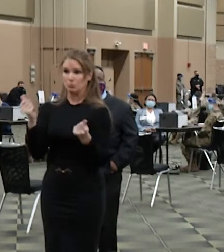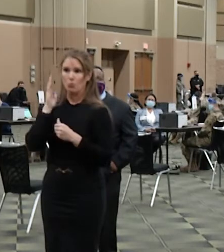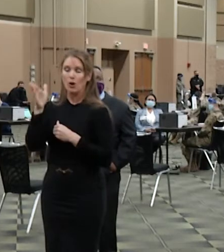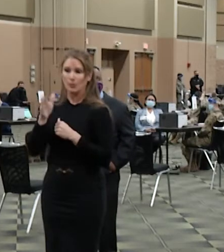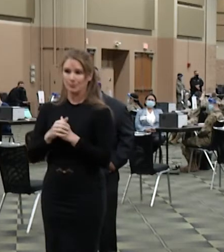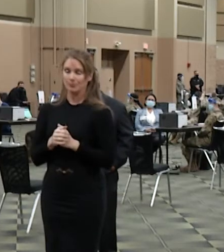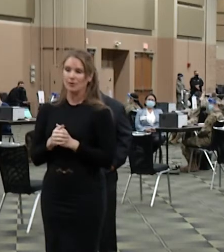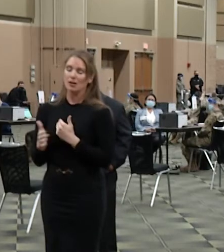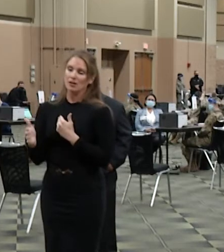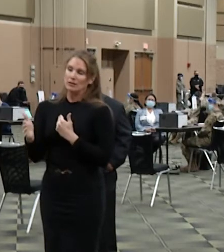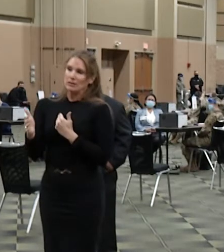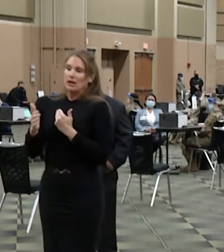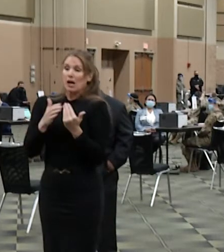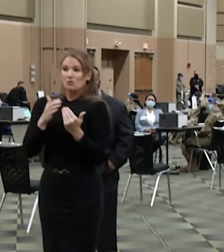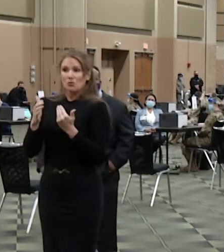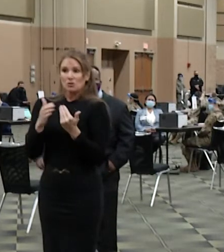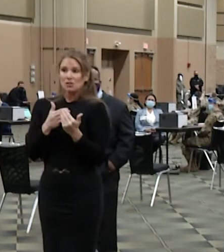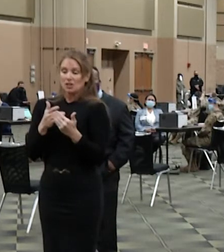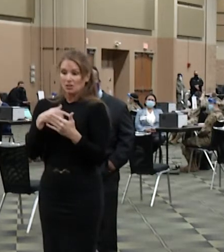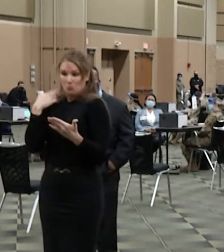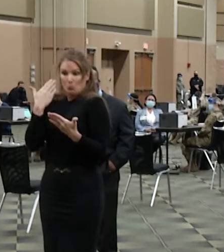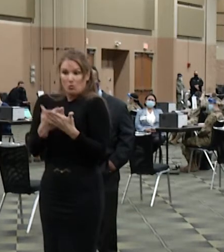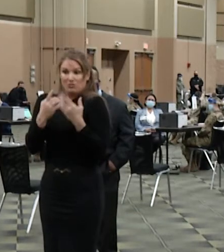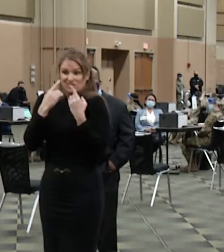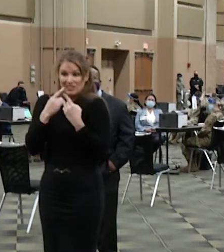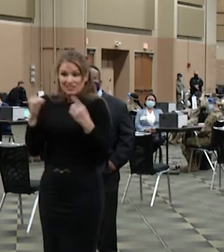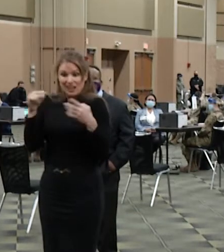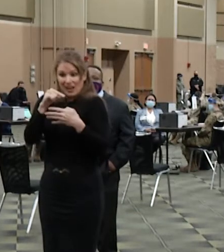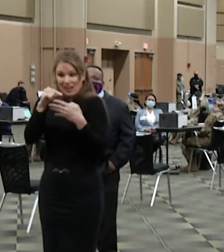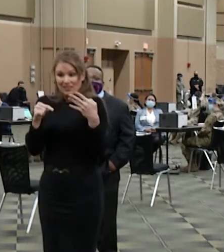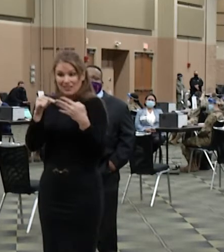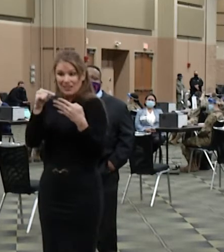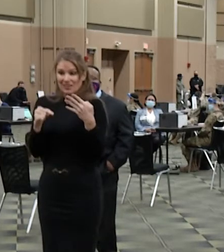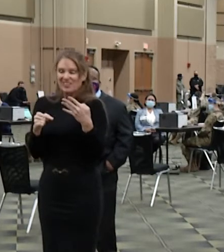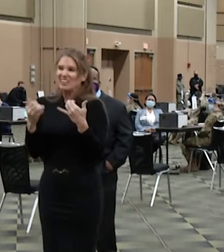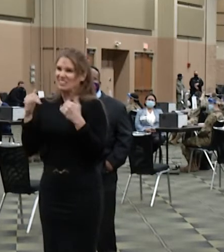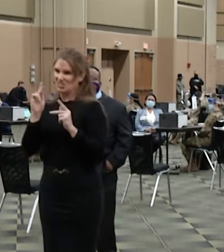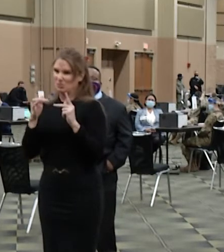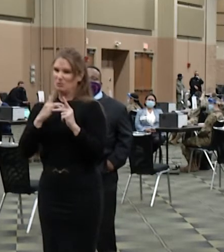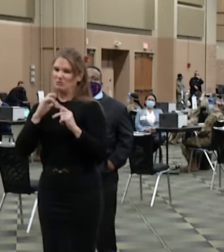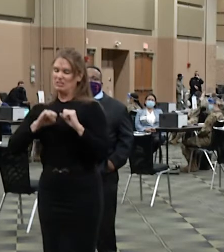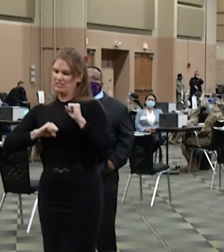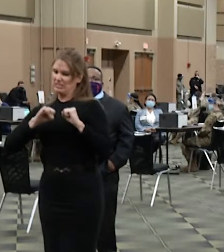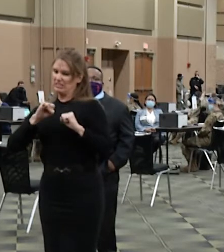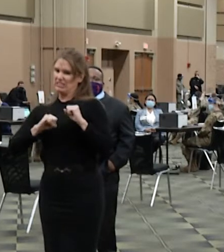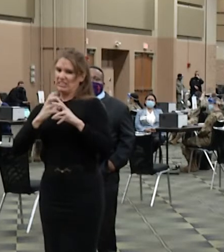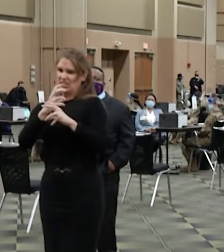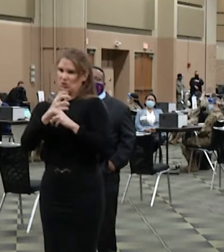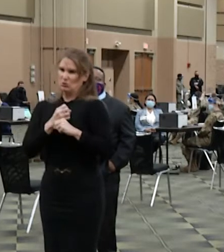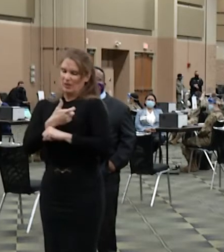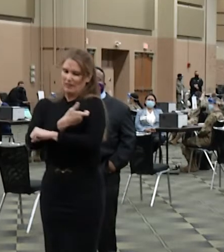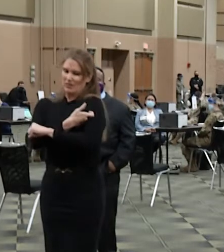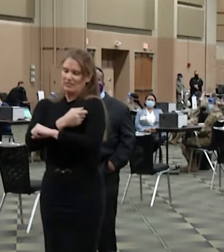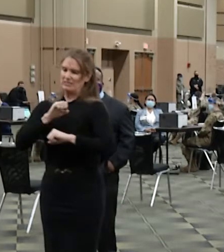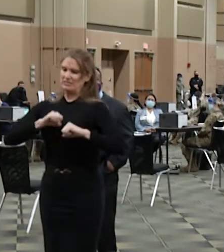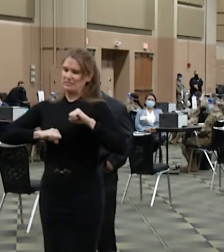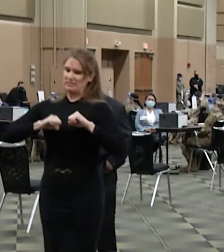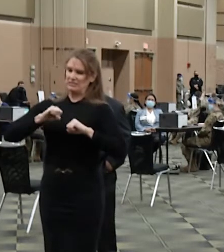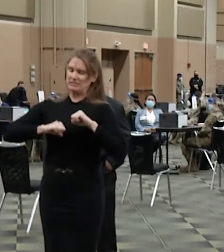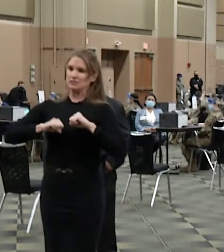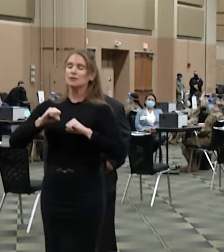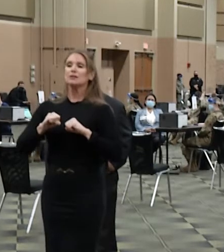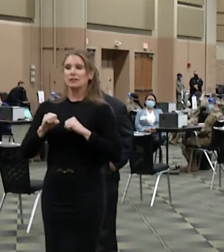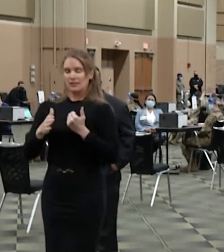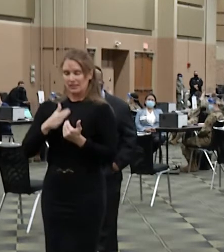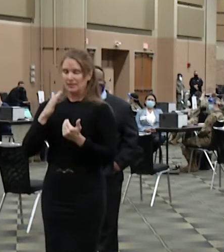Unfortunately, despite these proven successes, we are seeing some level of apprehension to receive the vaccine. While it